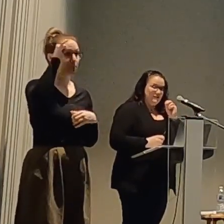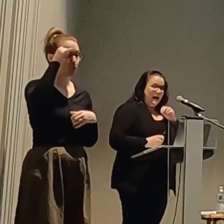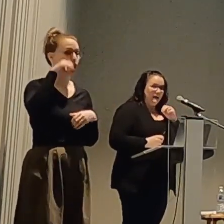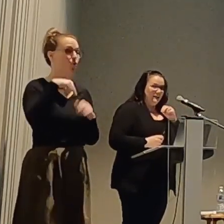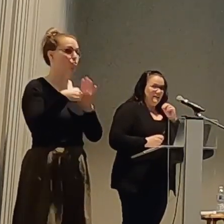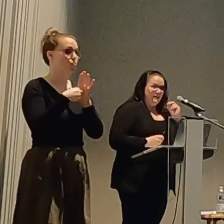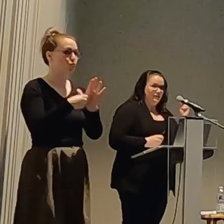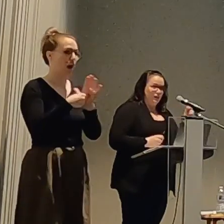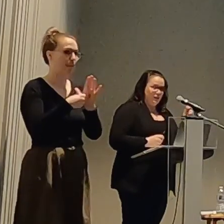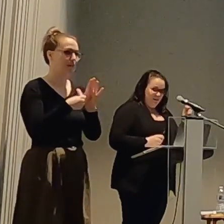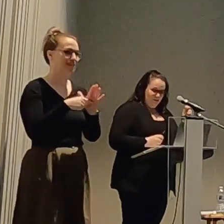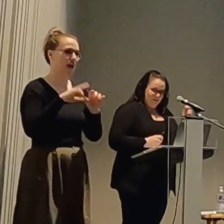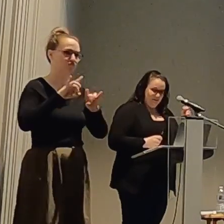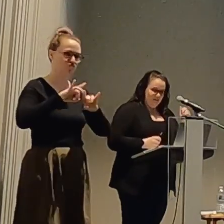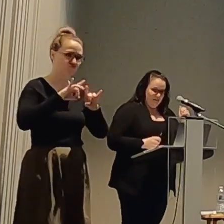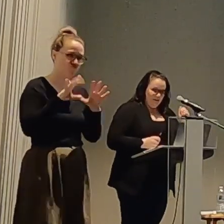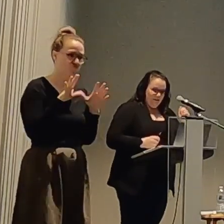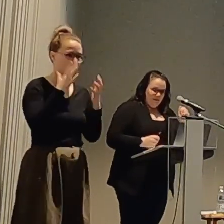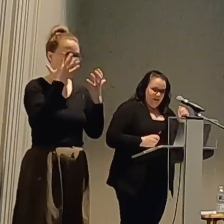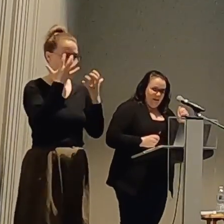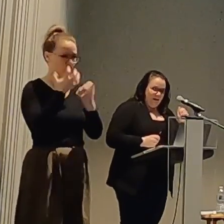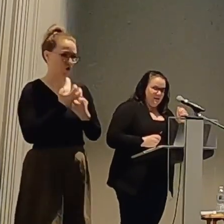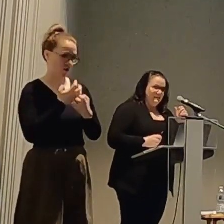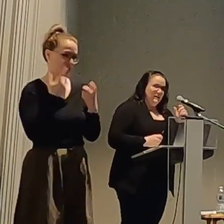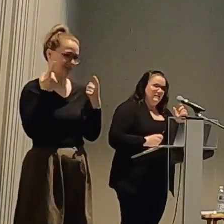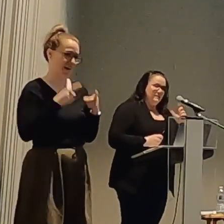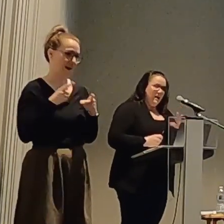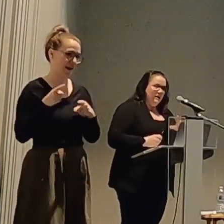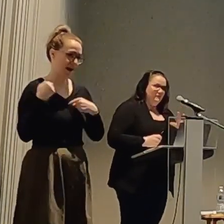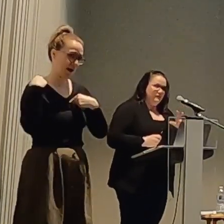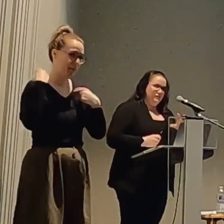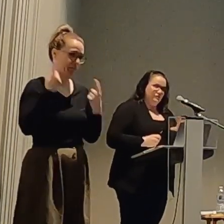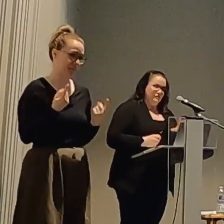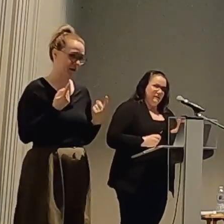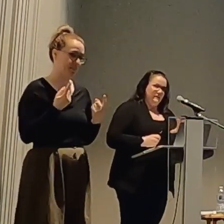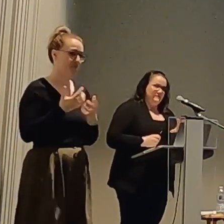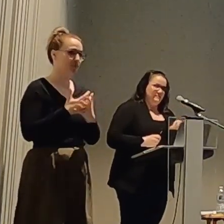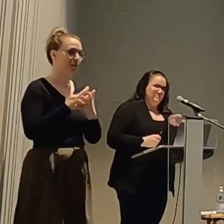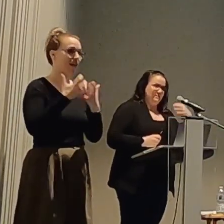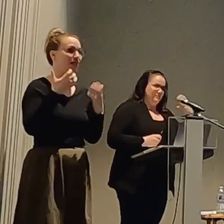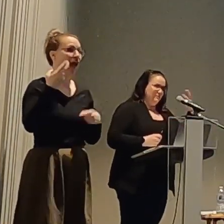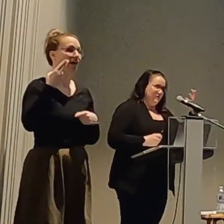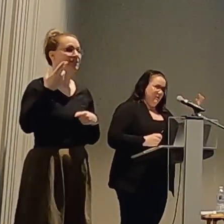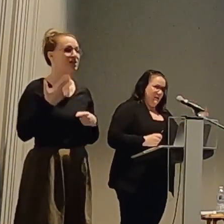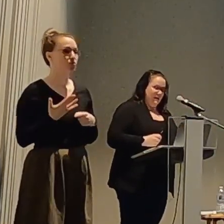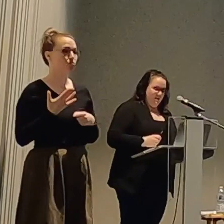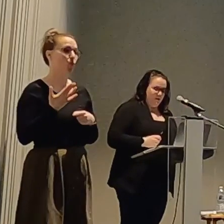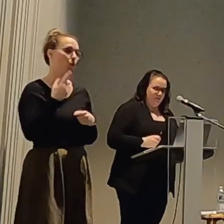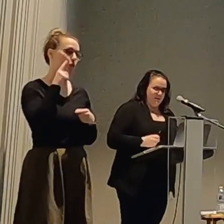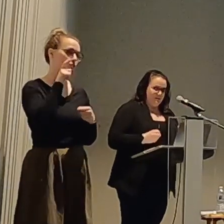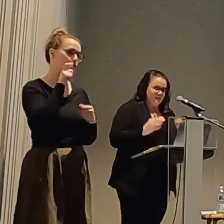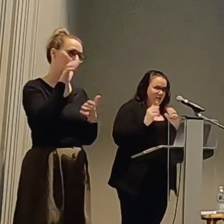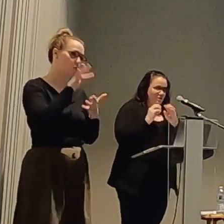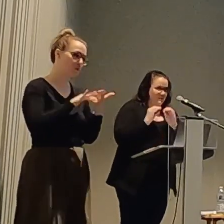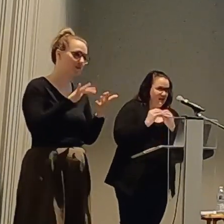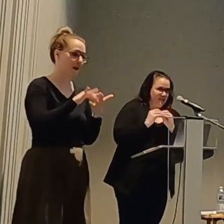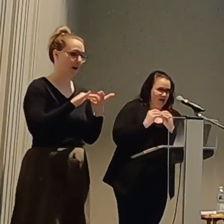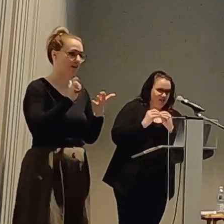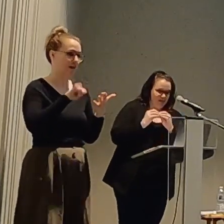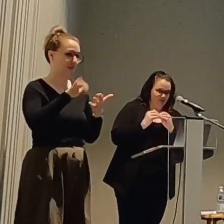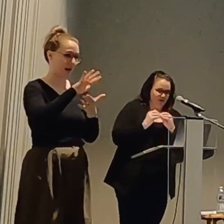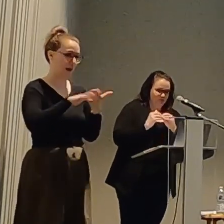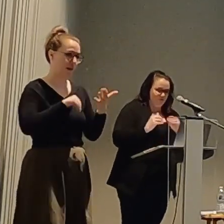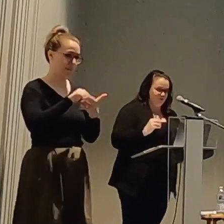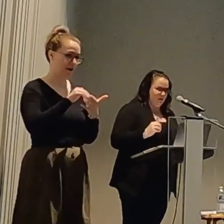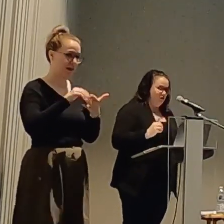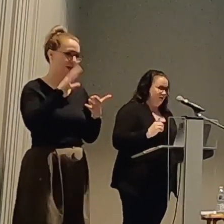represents brutality and darkness. And a lot of historians and people who are thinking about this, so they know that